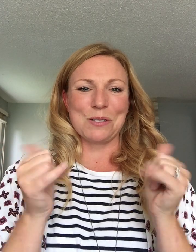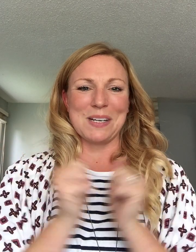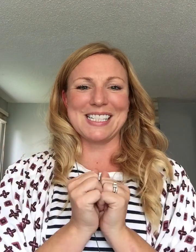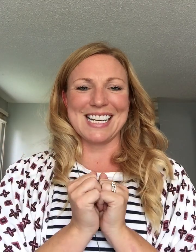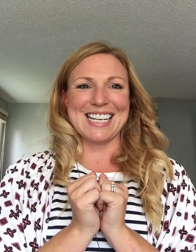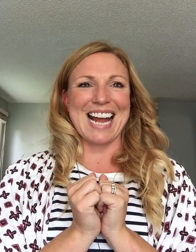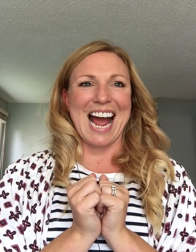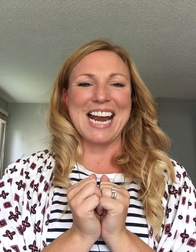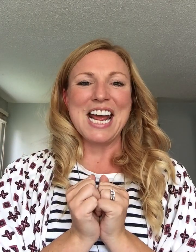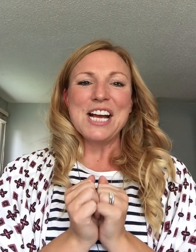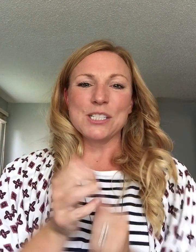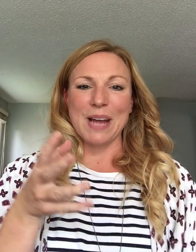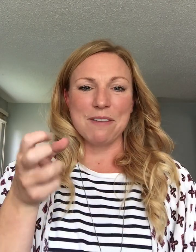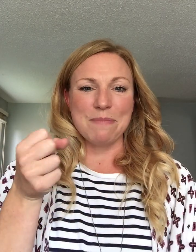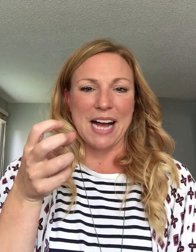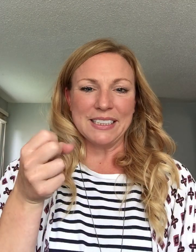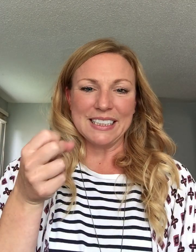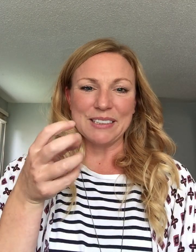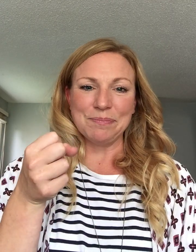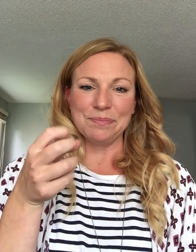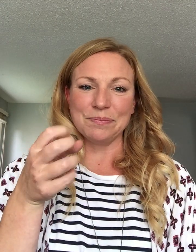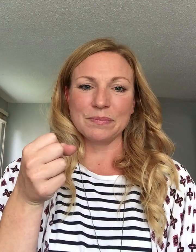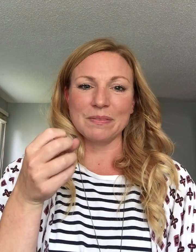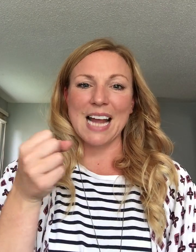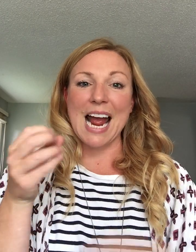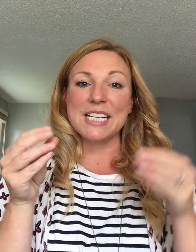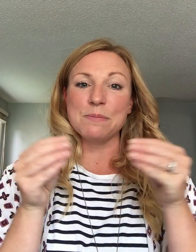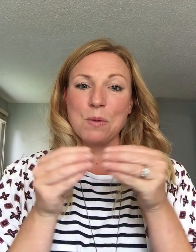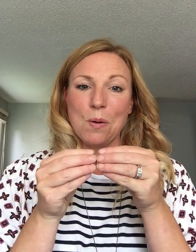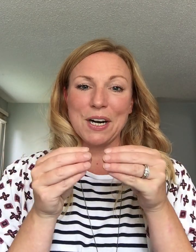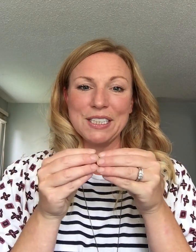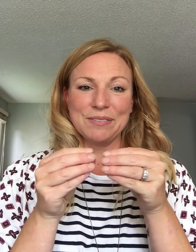ones again. So we have milk and more.